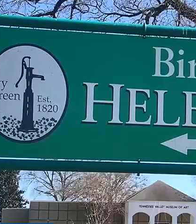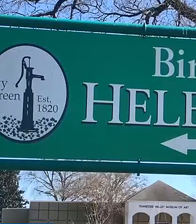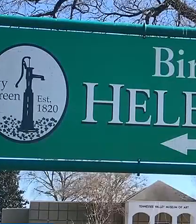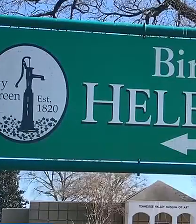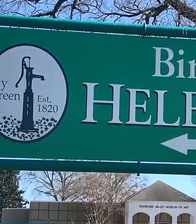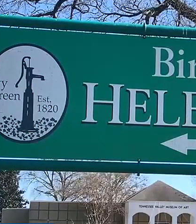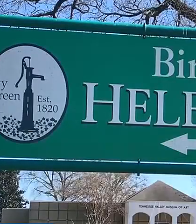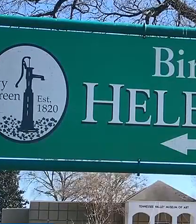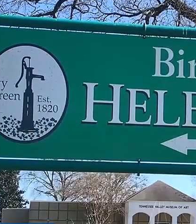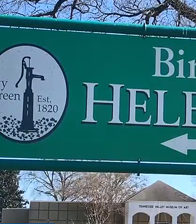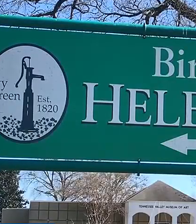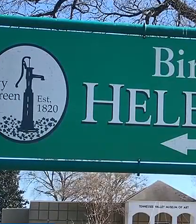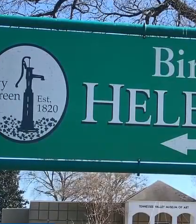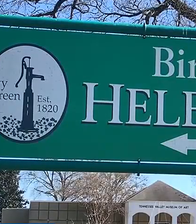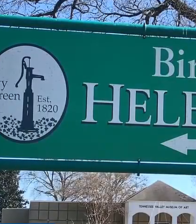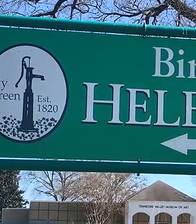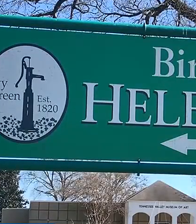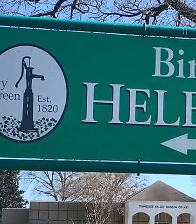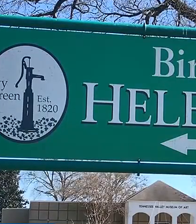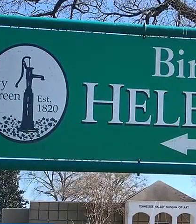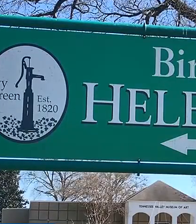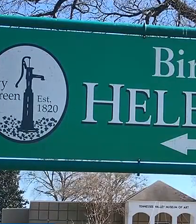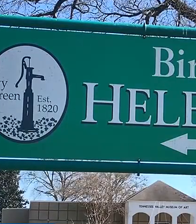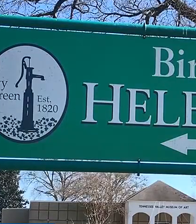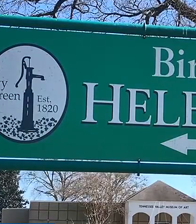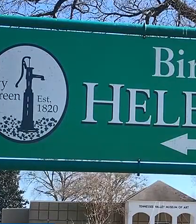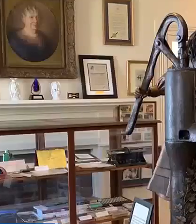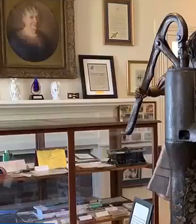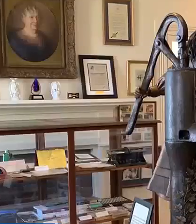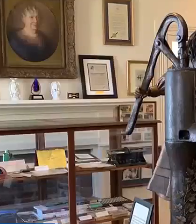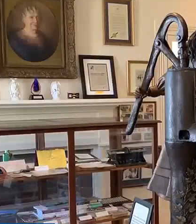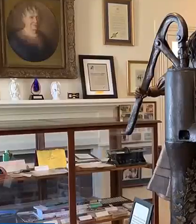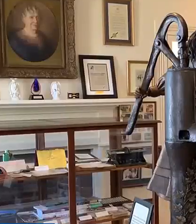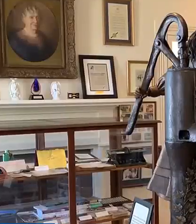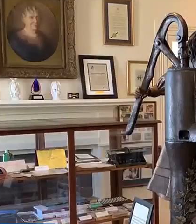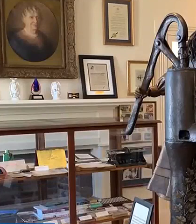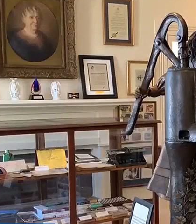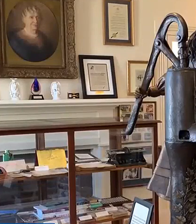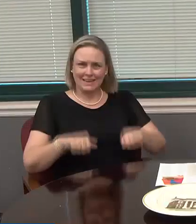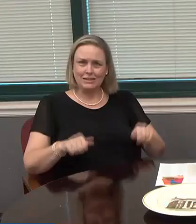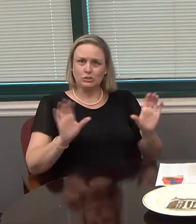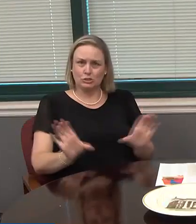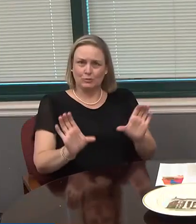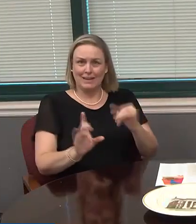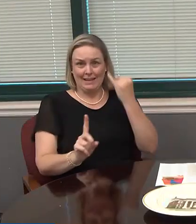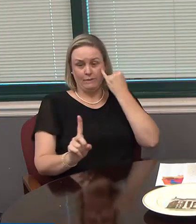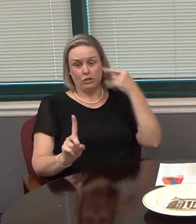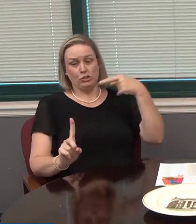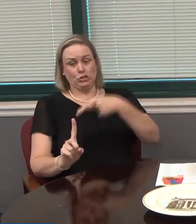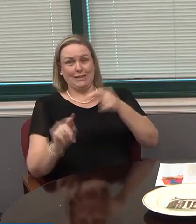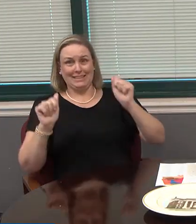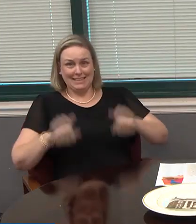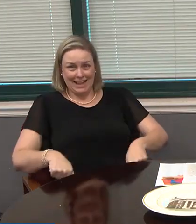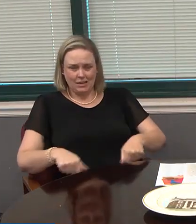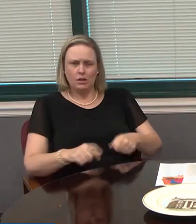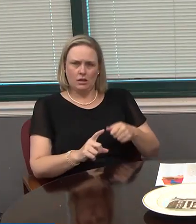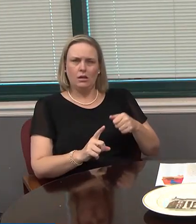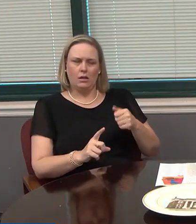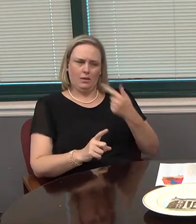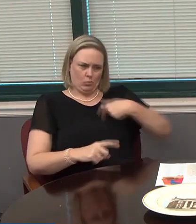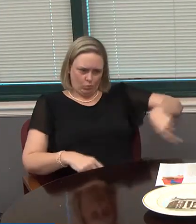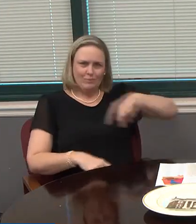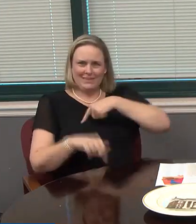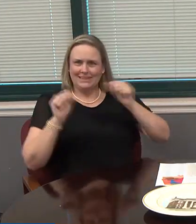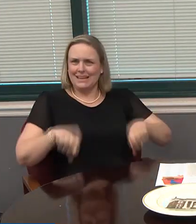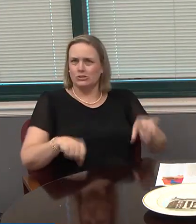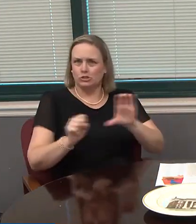Helen Keller, the famous blind and deaf woman born in Tuscumbia, is still an inspiration. She shows everyone that she could